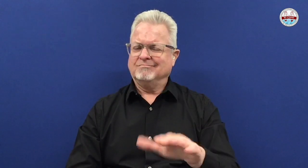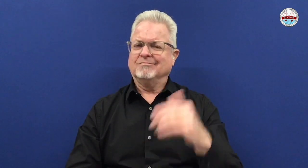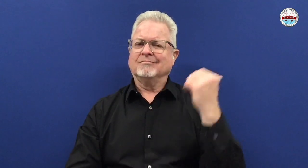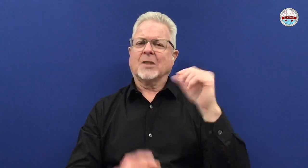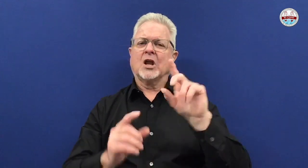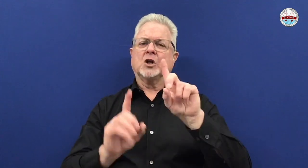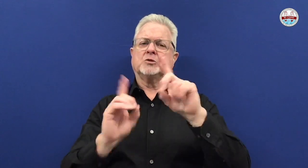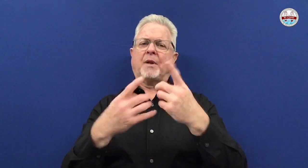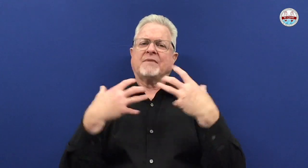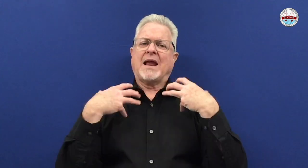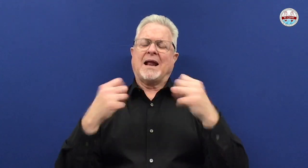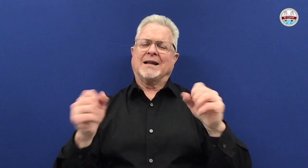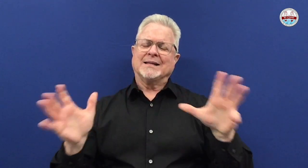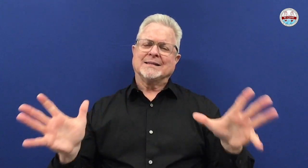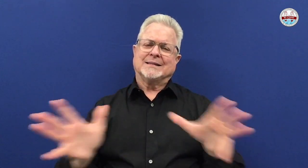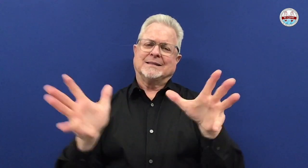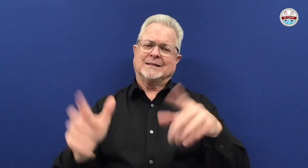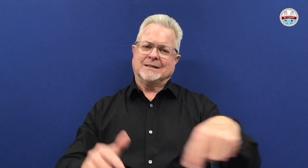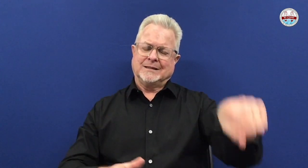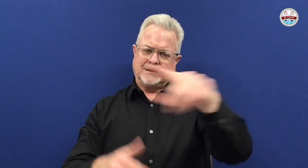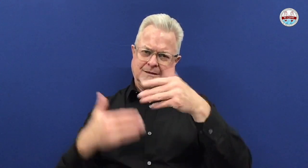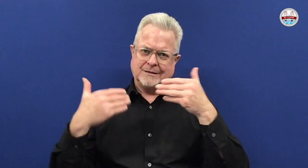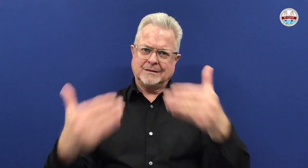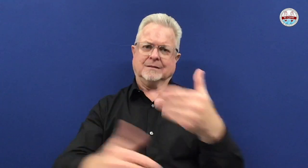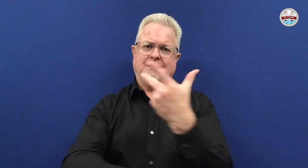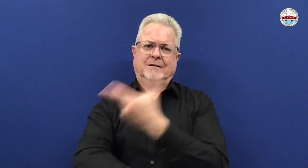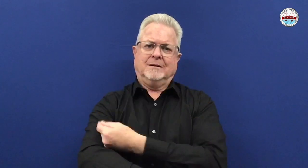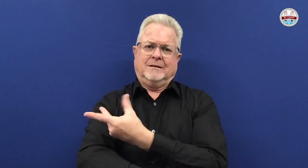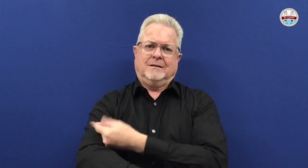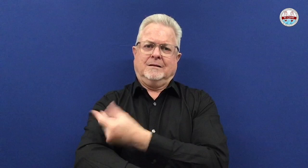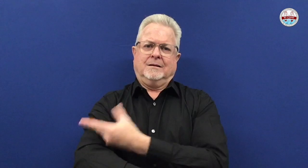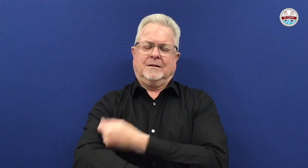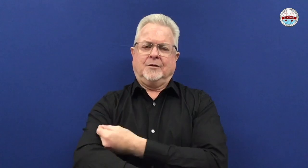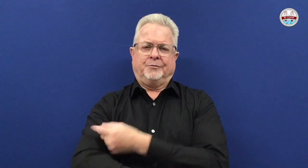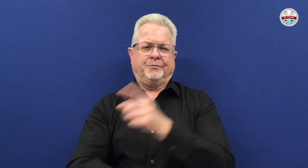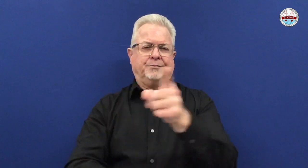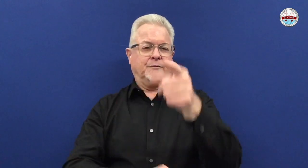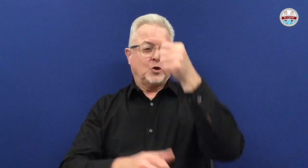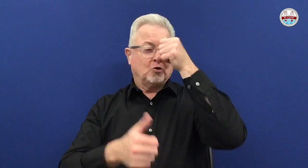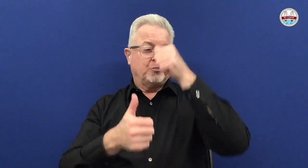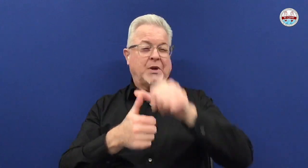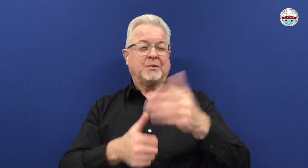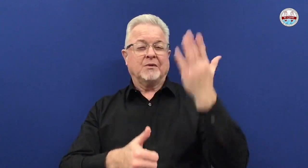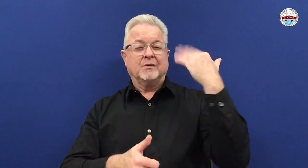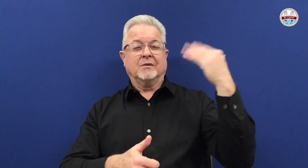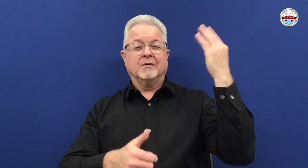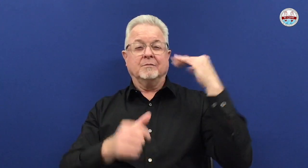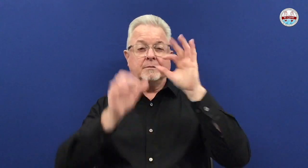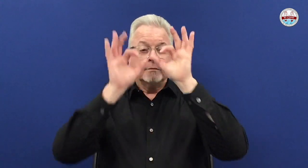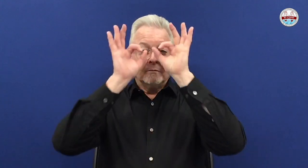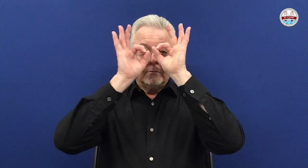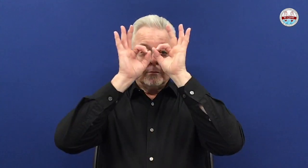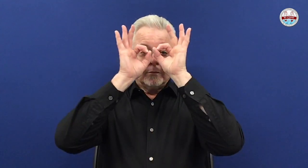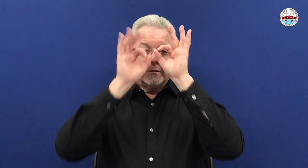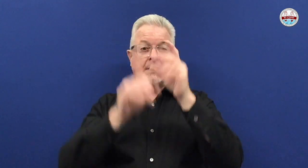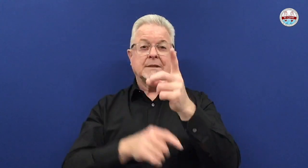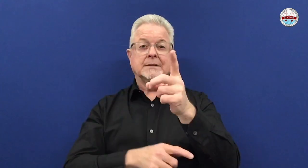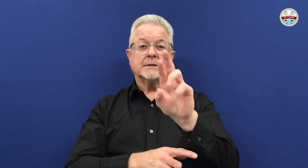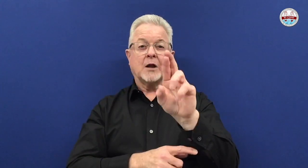gotten that vaccine. And the Department of Health here in Rhode Island wants to encourage you to get that vaccine. I don't know if